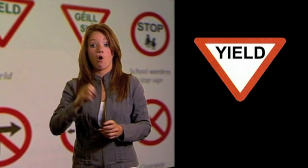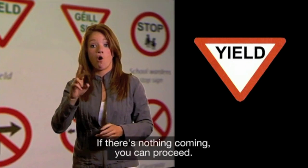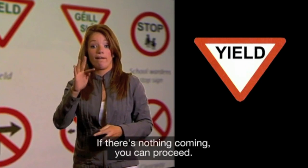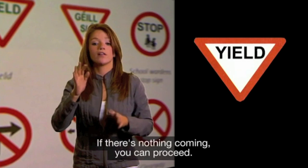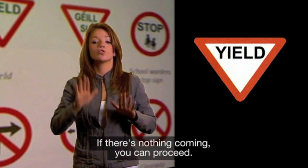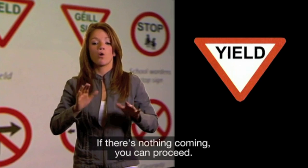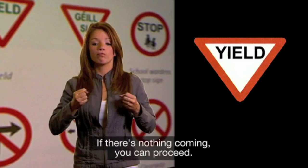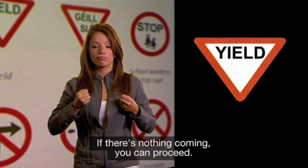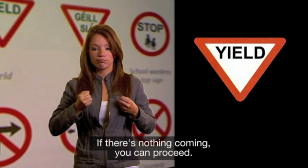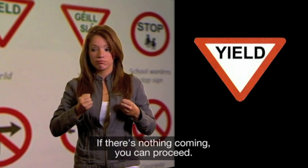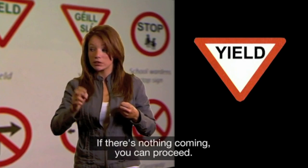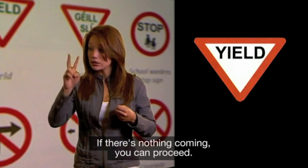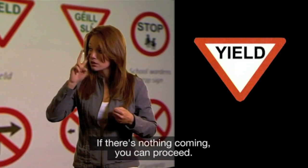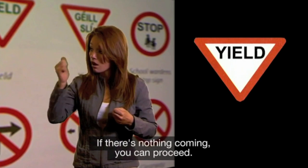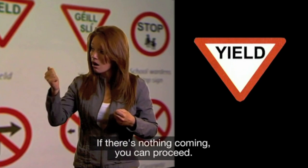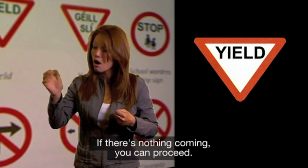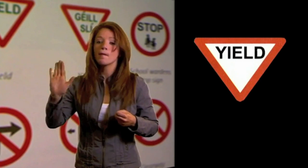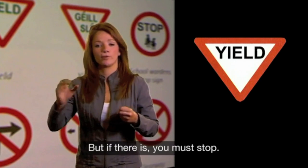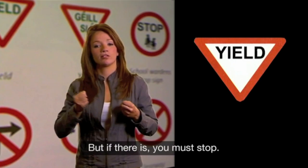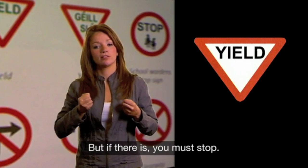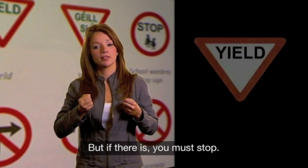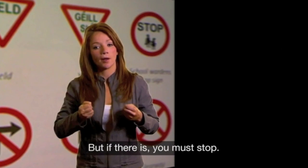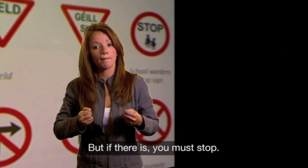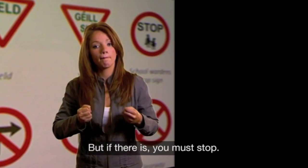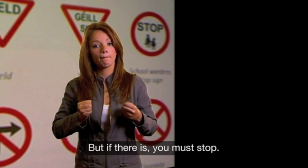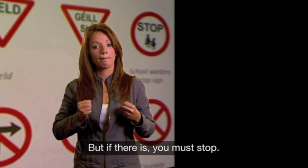there's nothing coming, you can proceed. But if there is, you must stop.